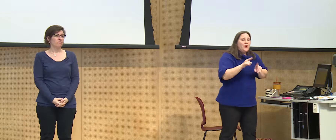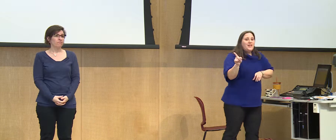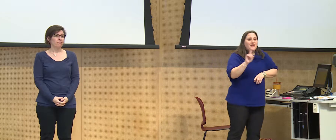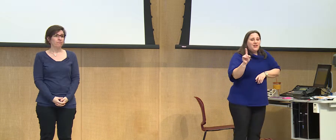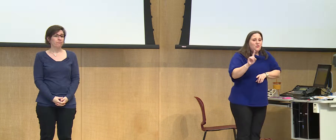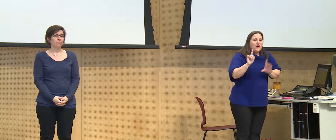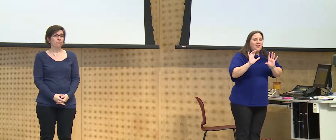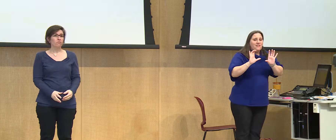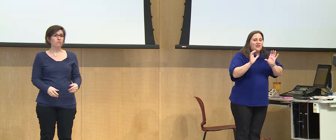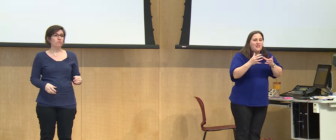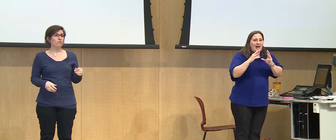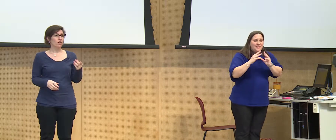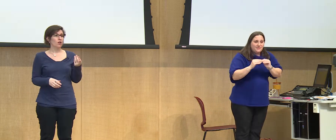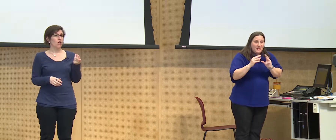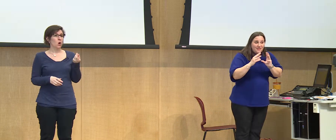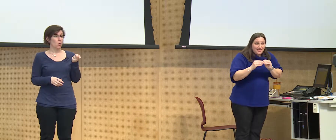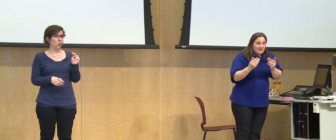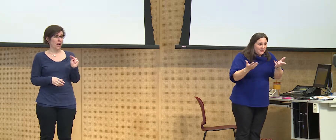when and where the class meets,